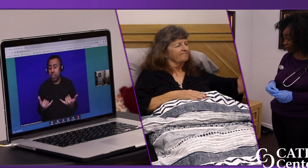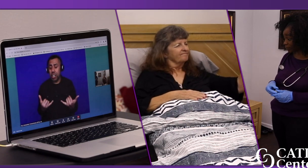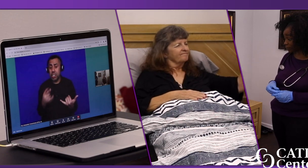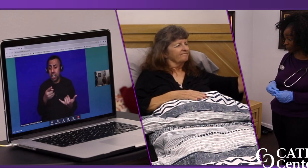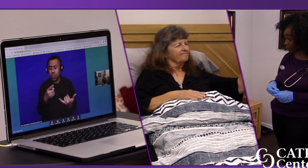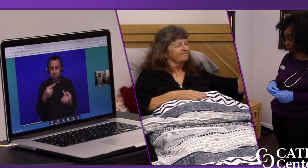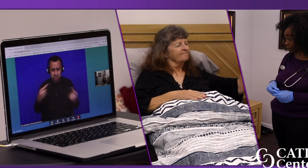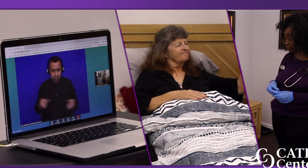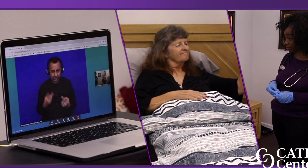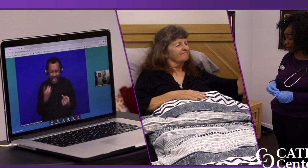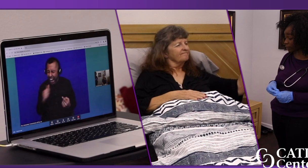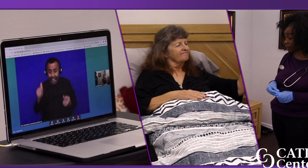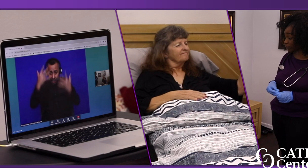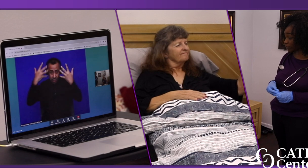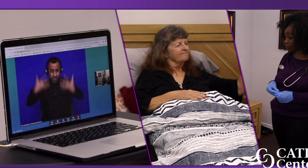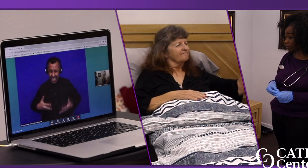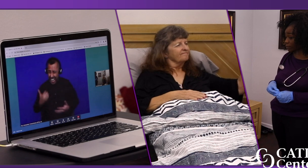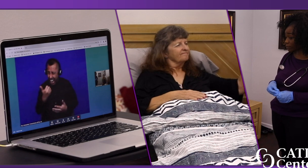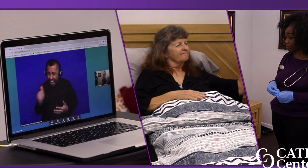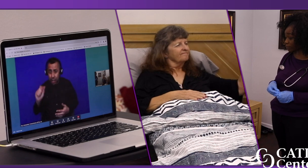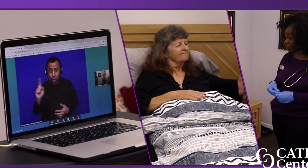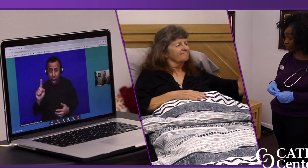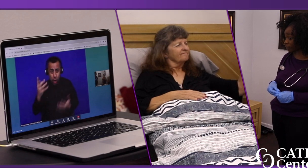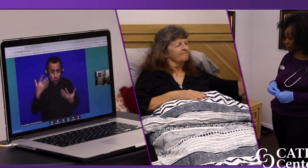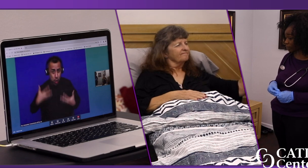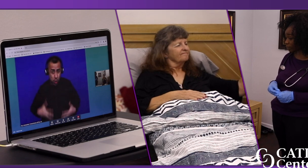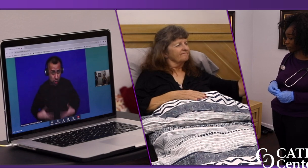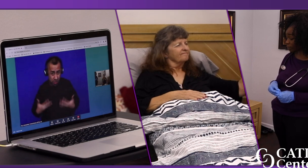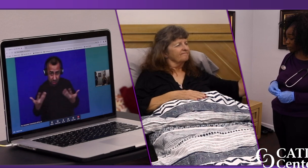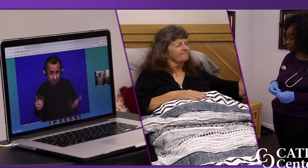And thanks for putting on the schedule.